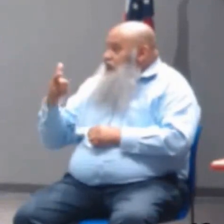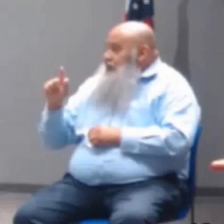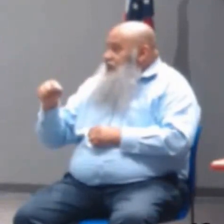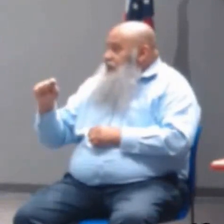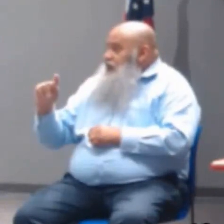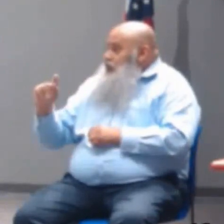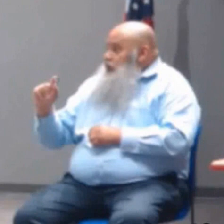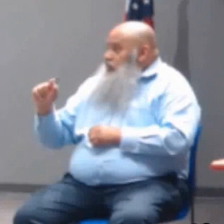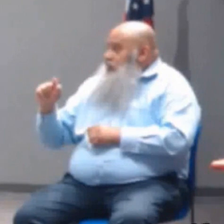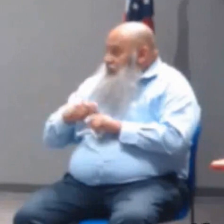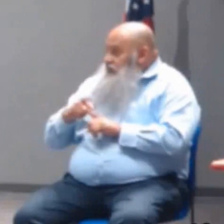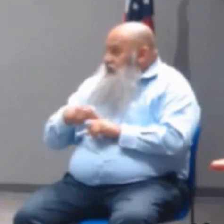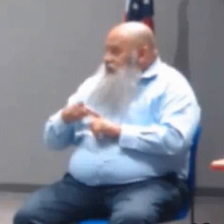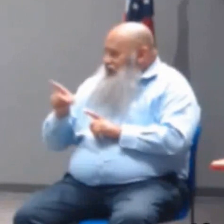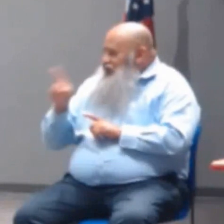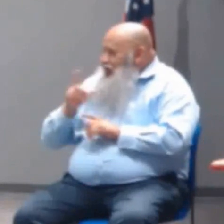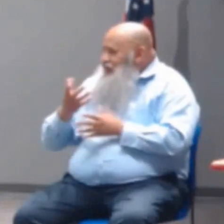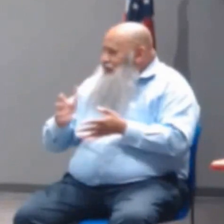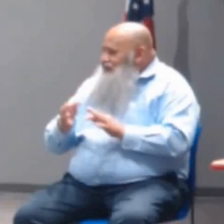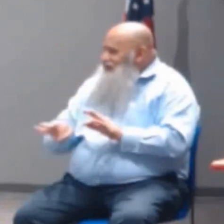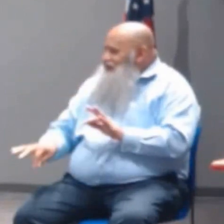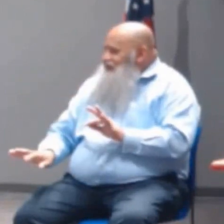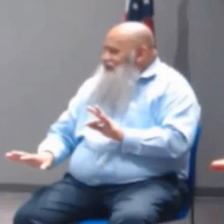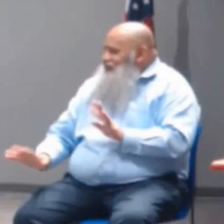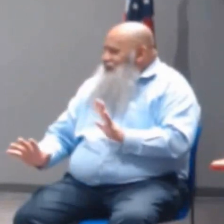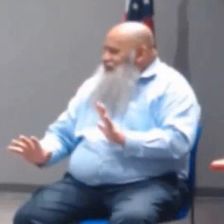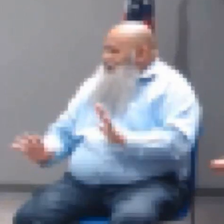plus, you are.